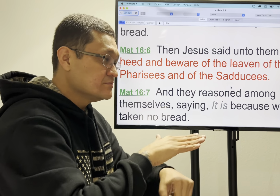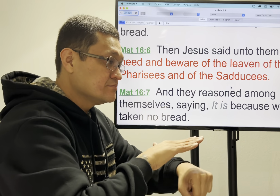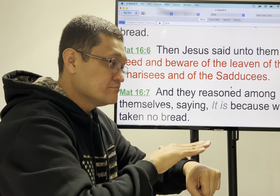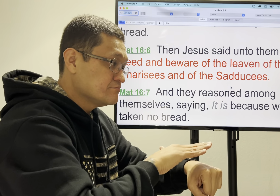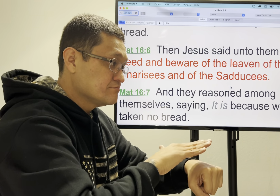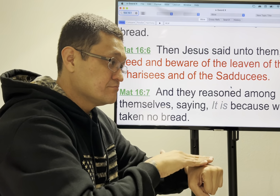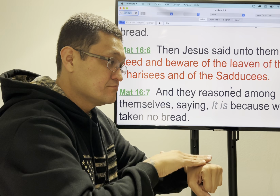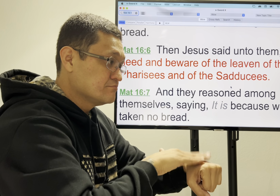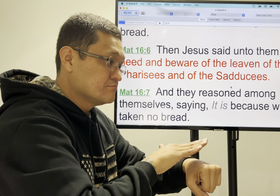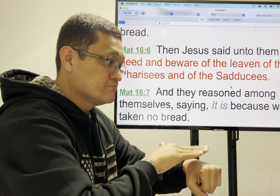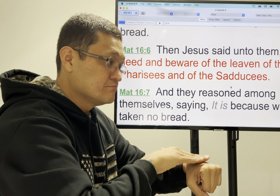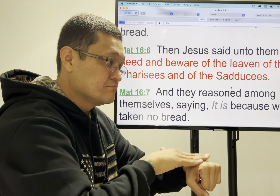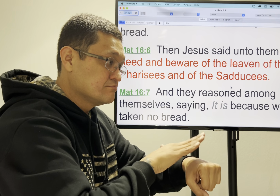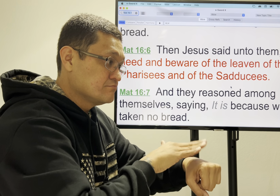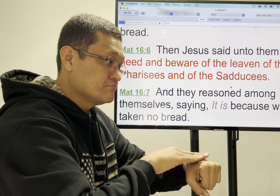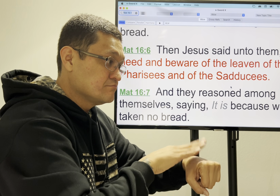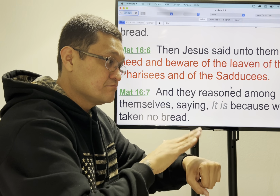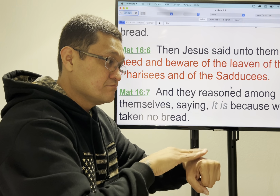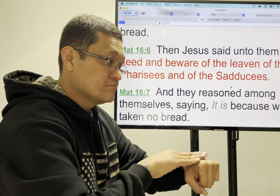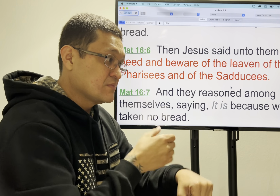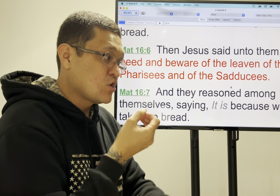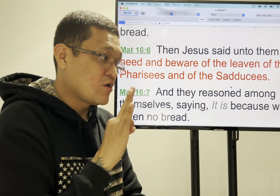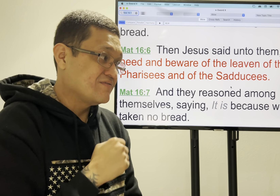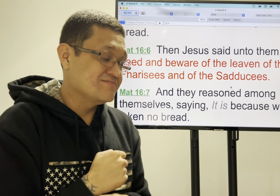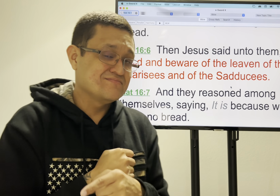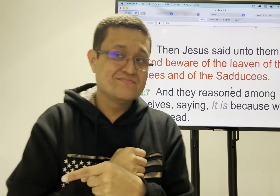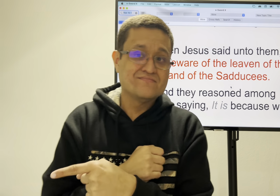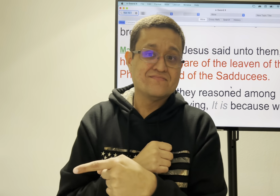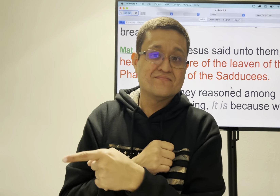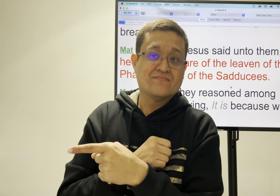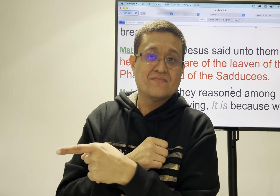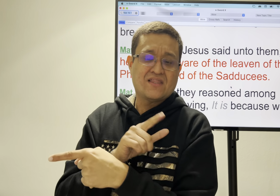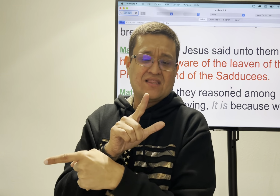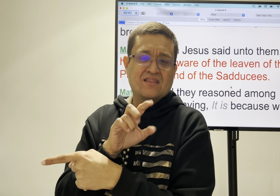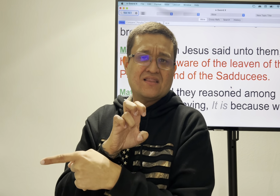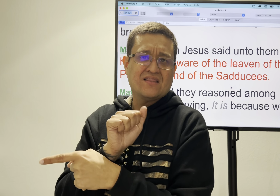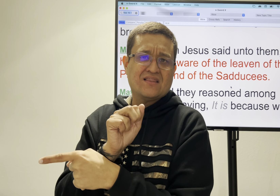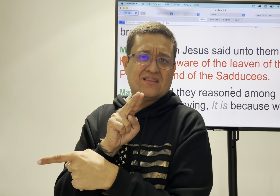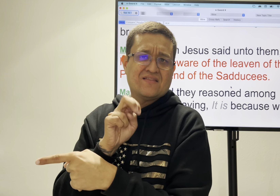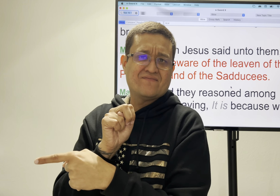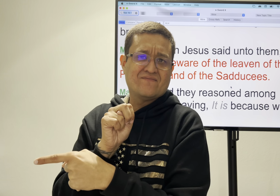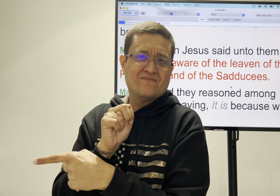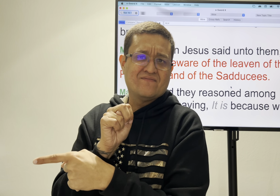So again, Jesus is saying to the disciples here, take heed and beware of the leaven